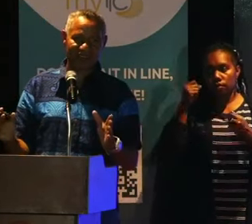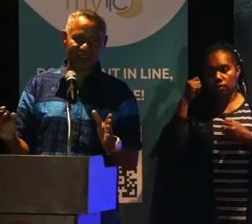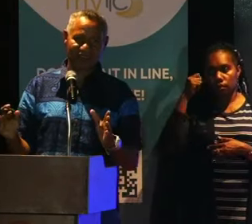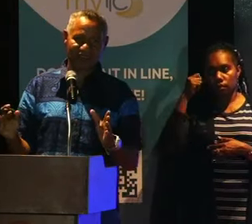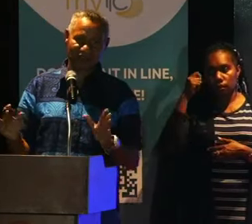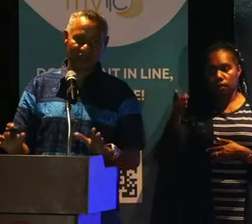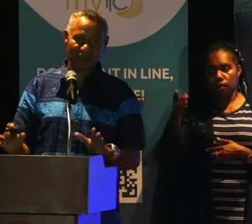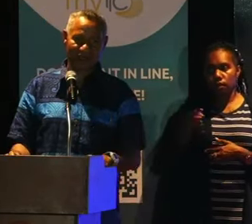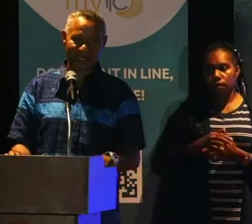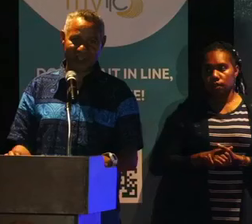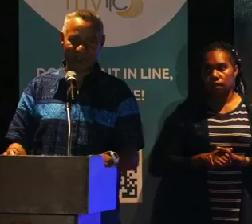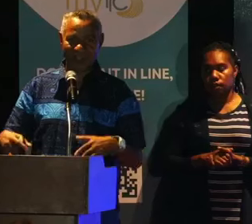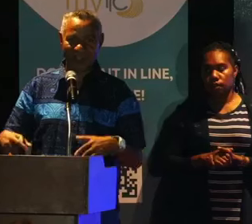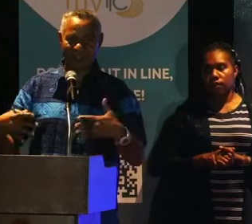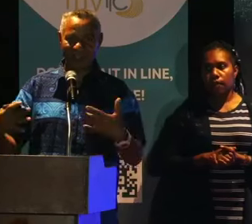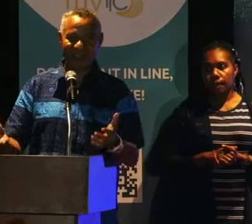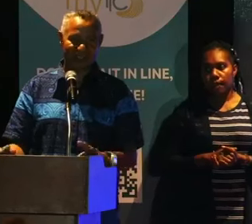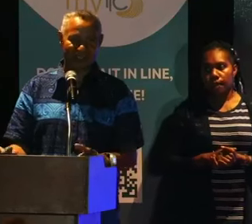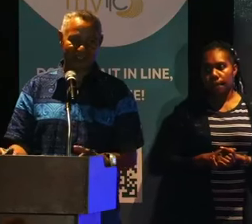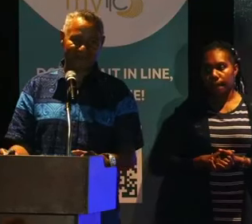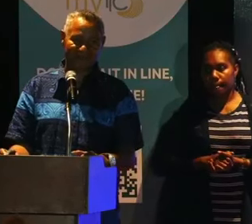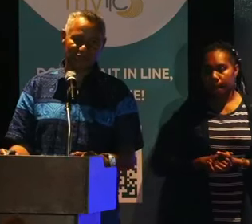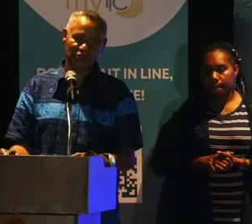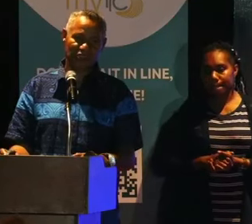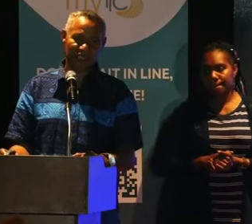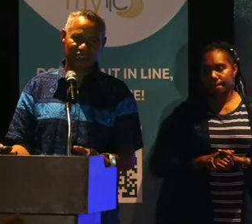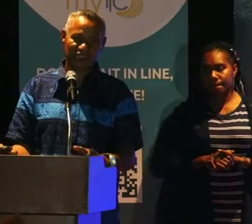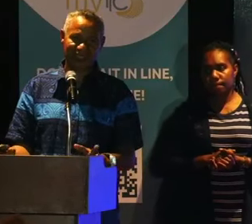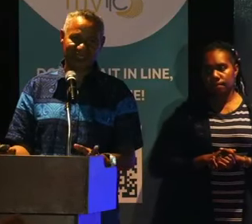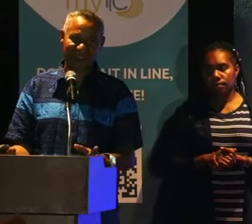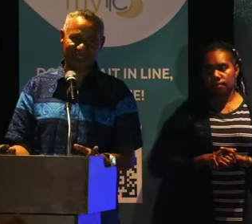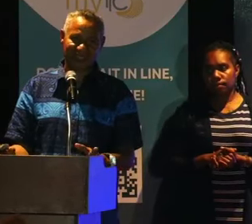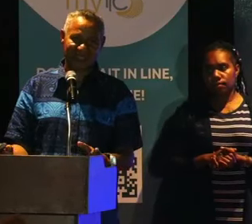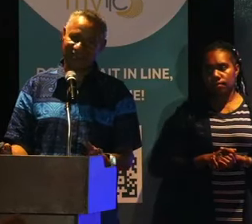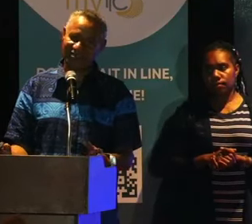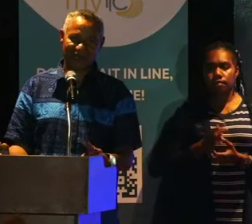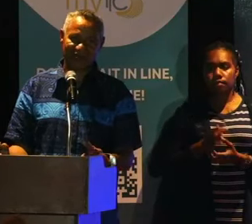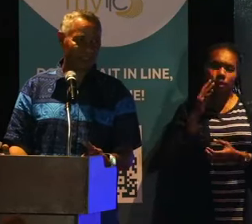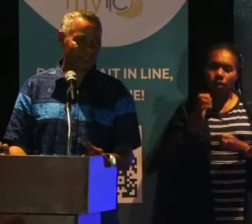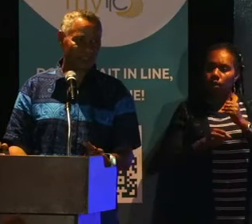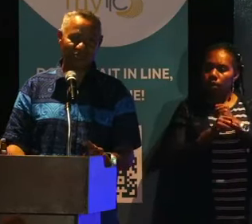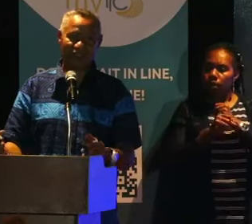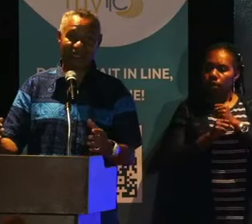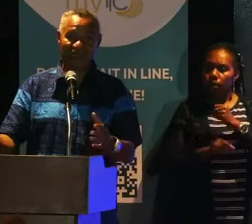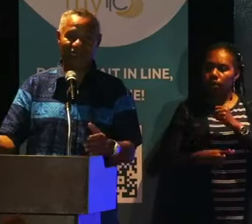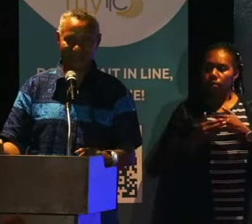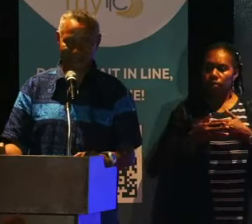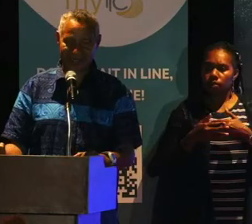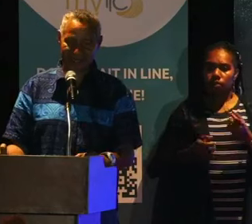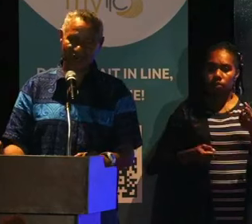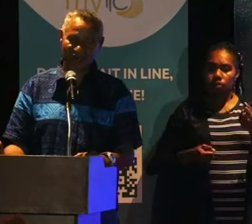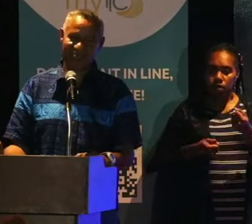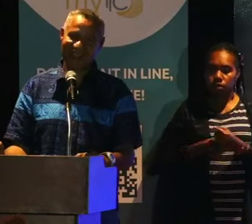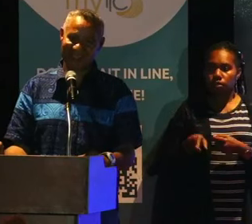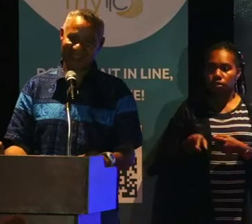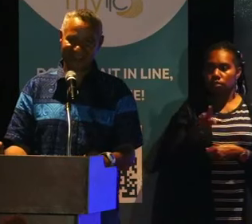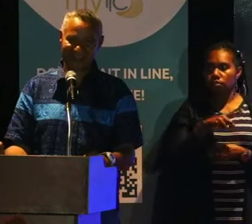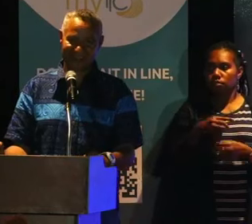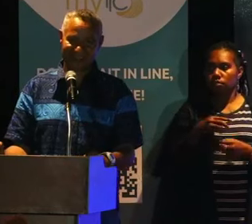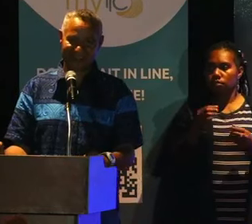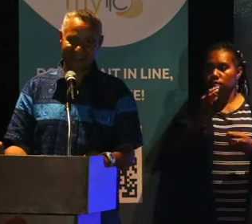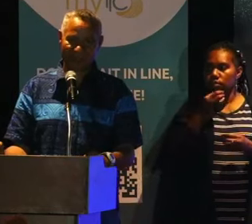Sometimes, you know, like government give funds to districts, they have no right to access because they are not recognized by